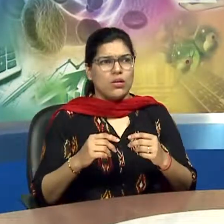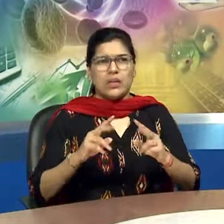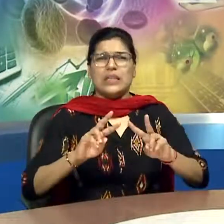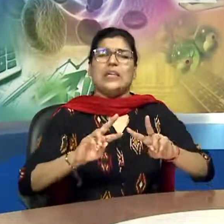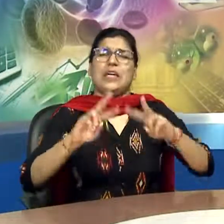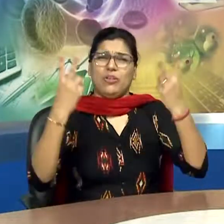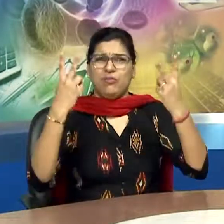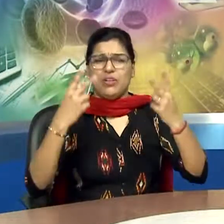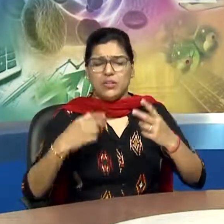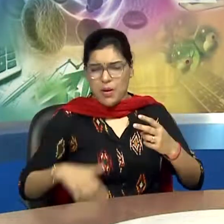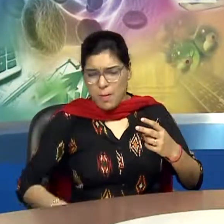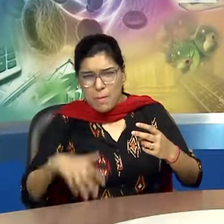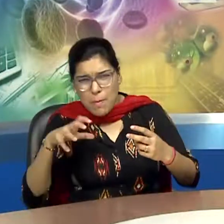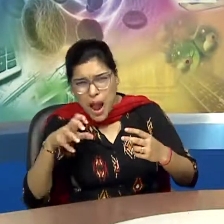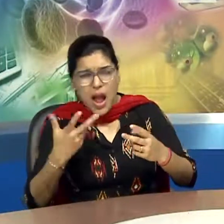work according to a schedule,